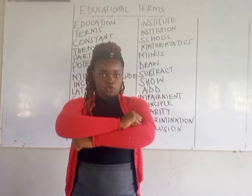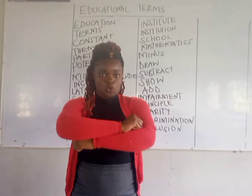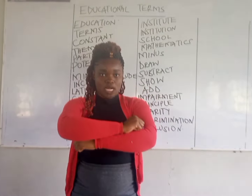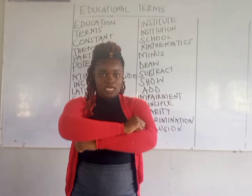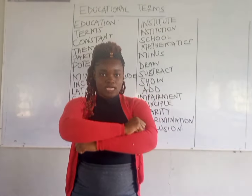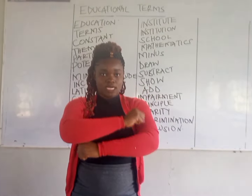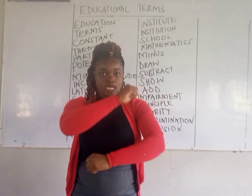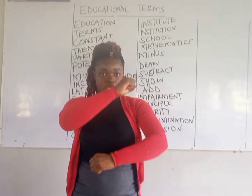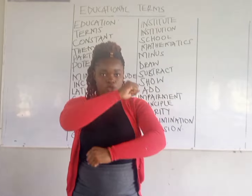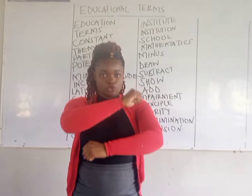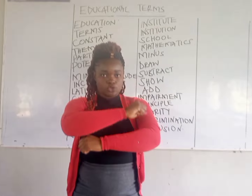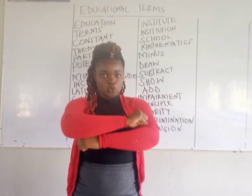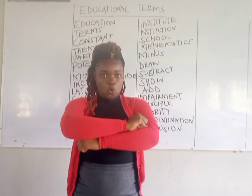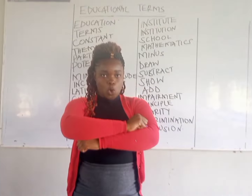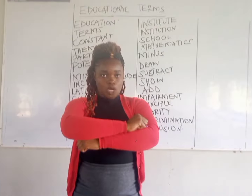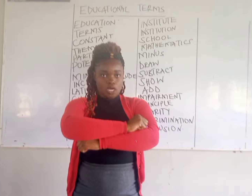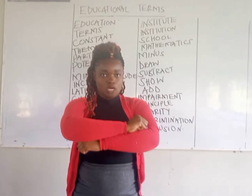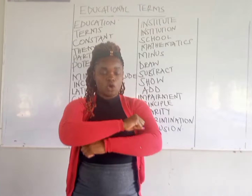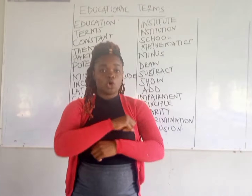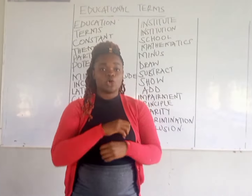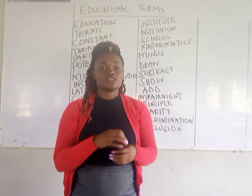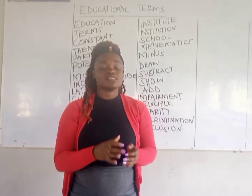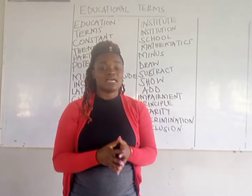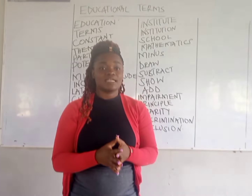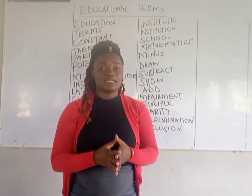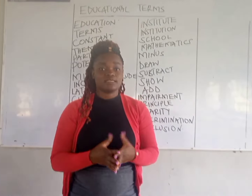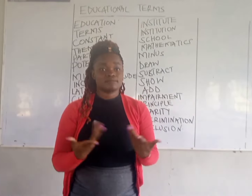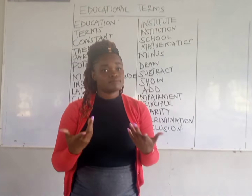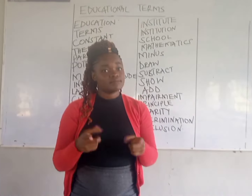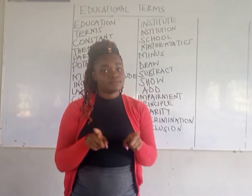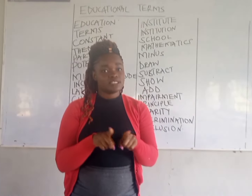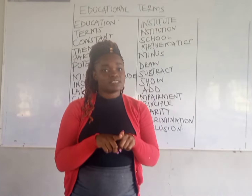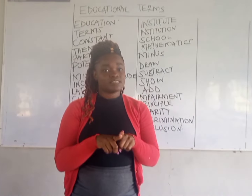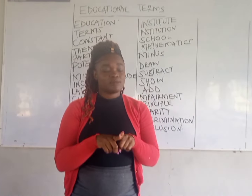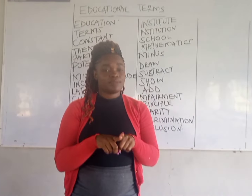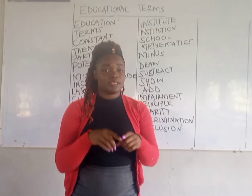school, school. Or standard, just the same thing,